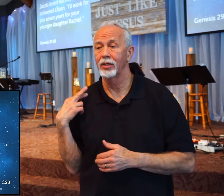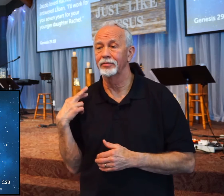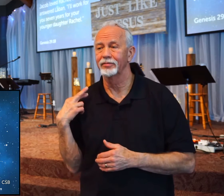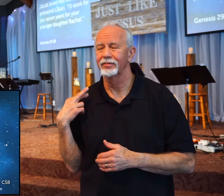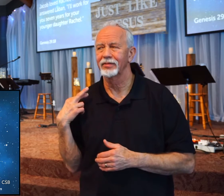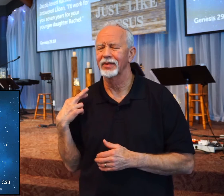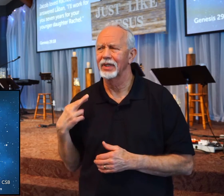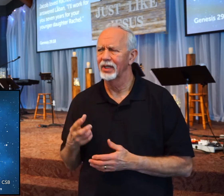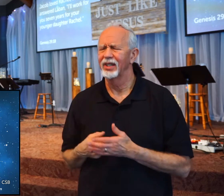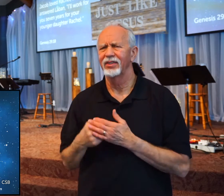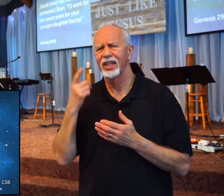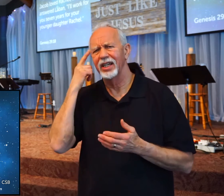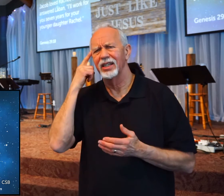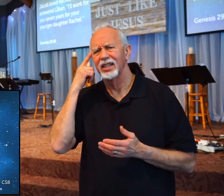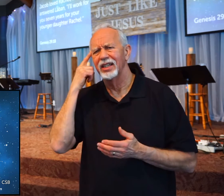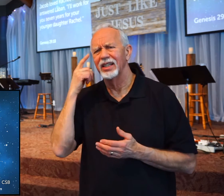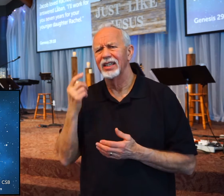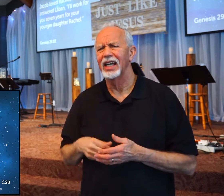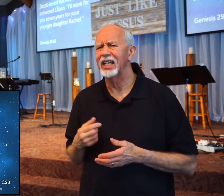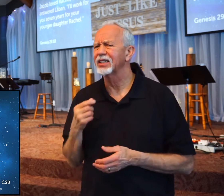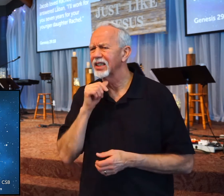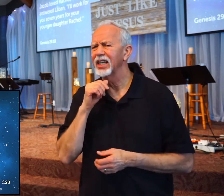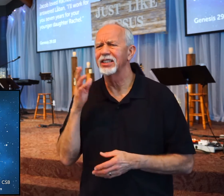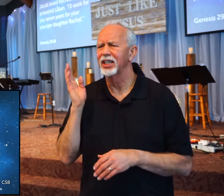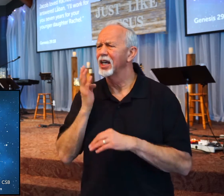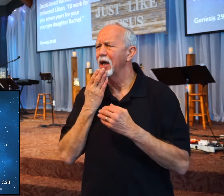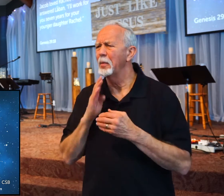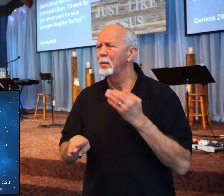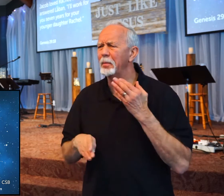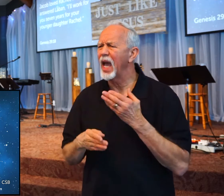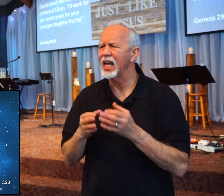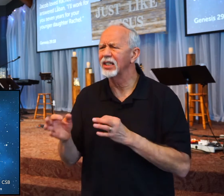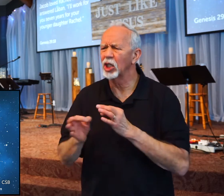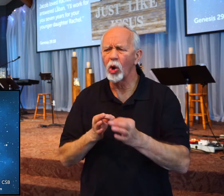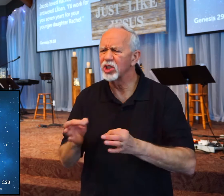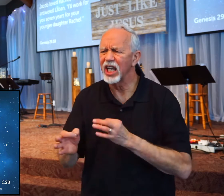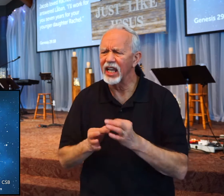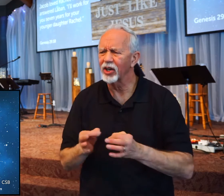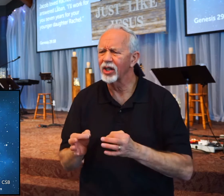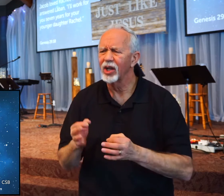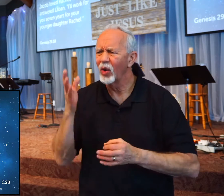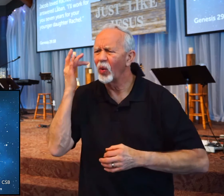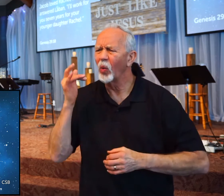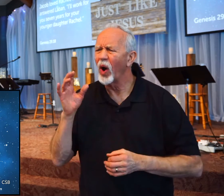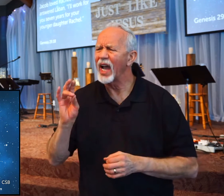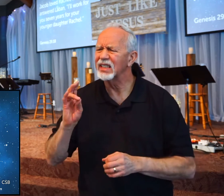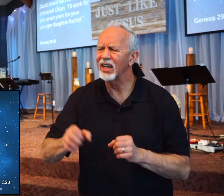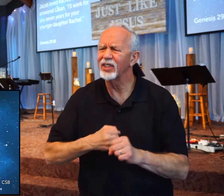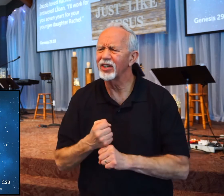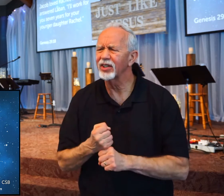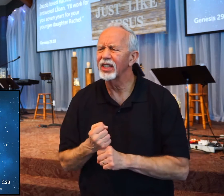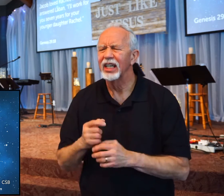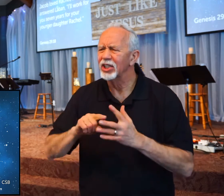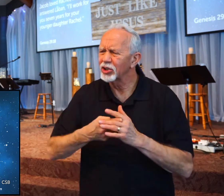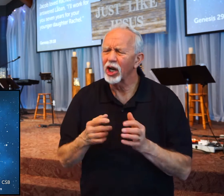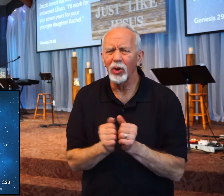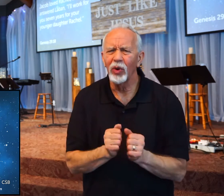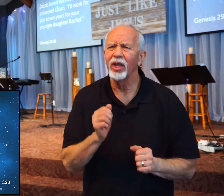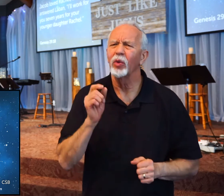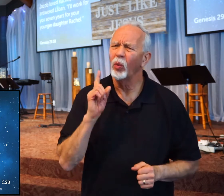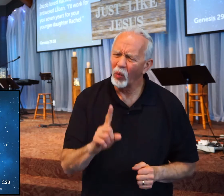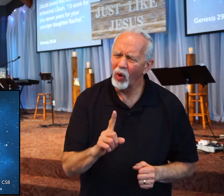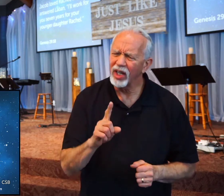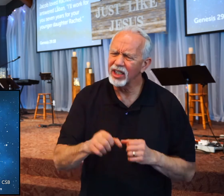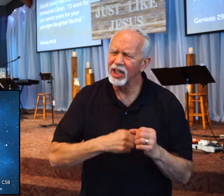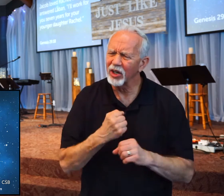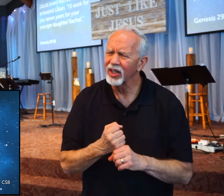first blush, we may think, he is a terrible negotiator. Why did he begin with 7 years? Why not start with one and kind of let's work our